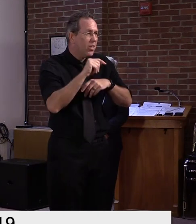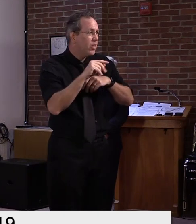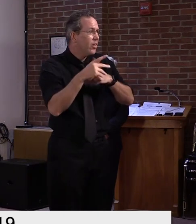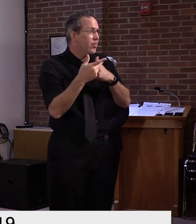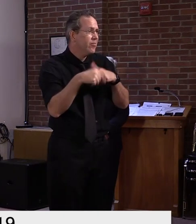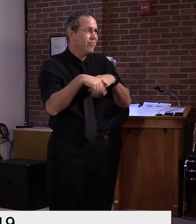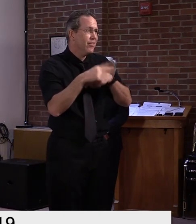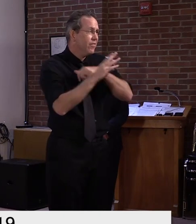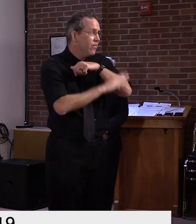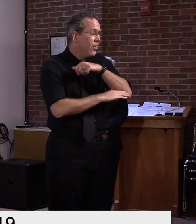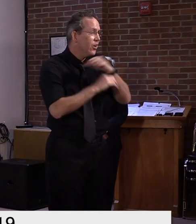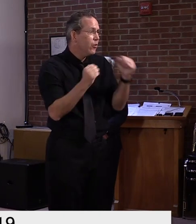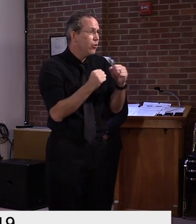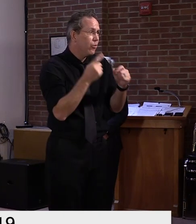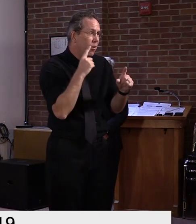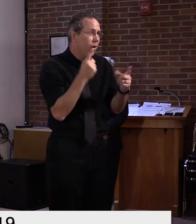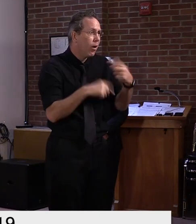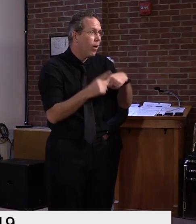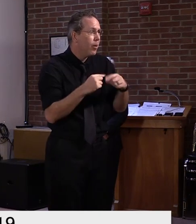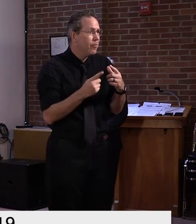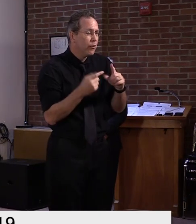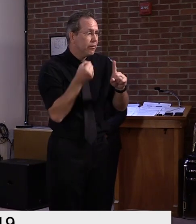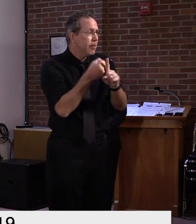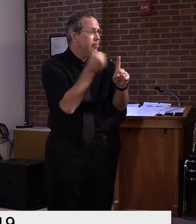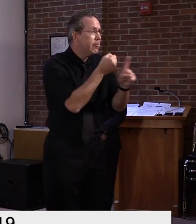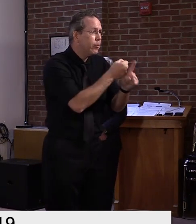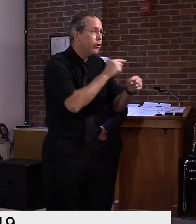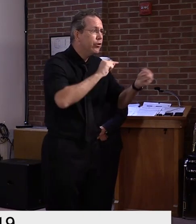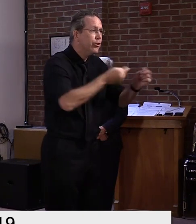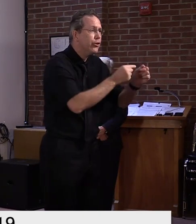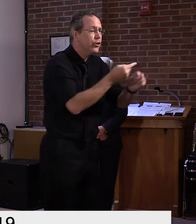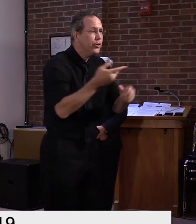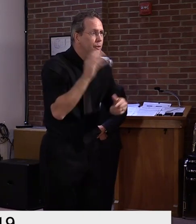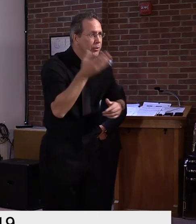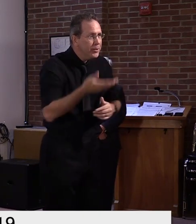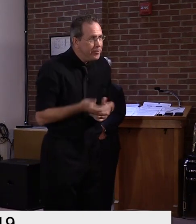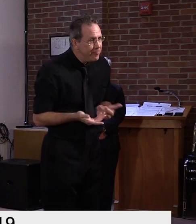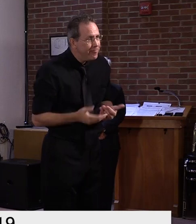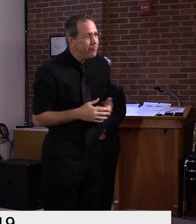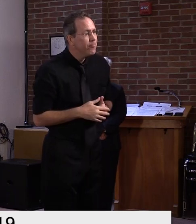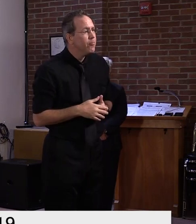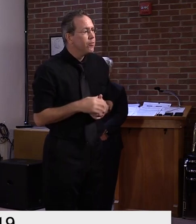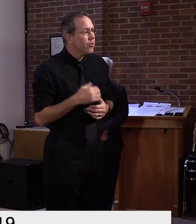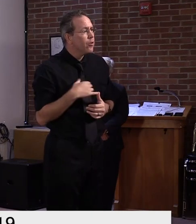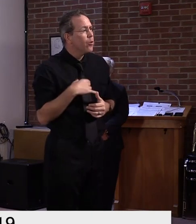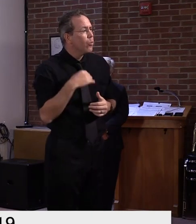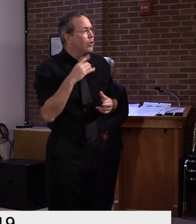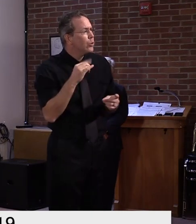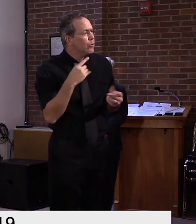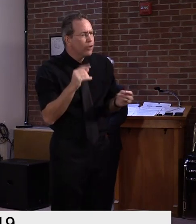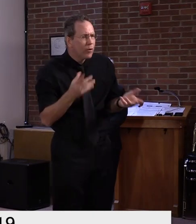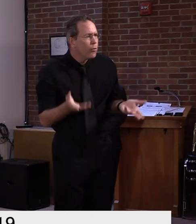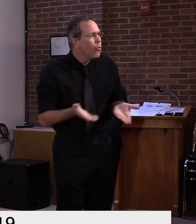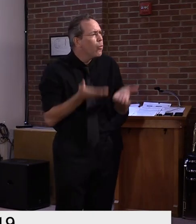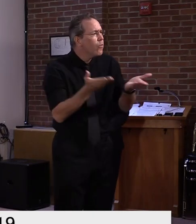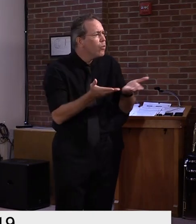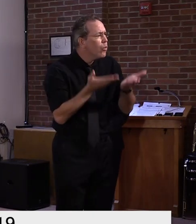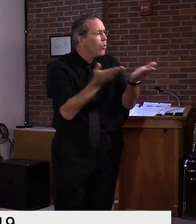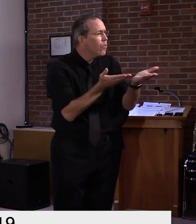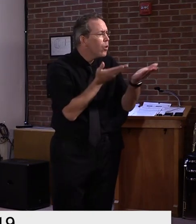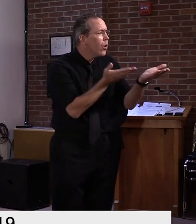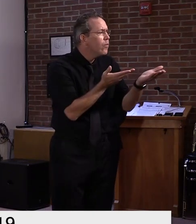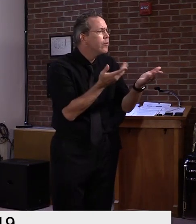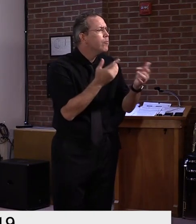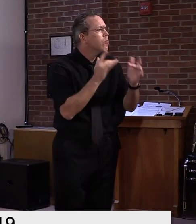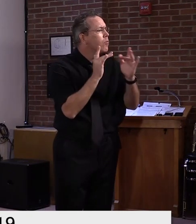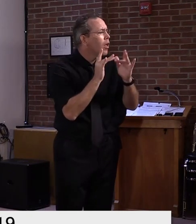over. But we do offer and have been offering online virtual workforce